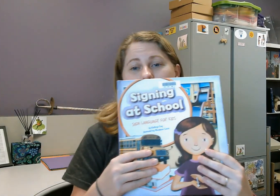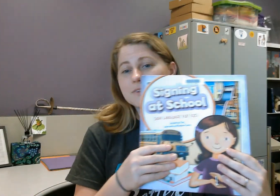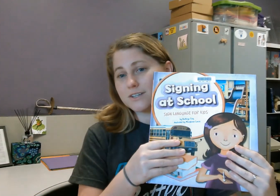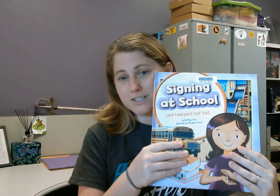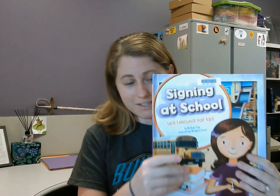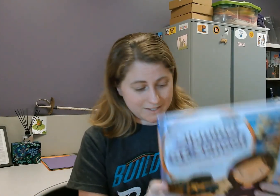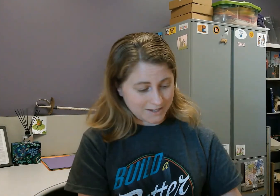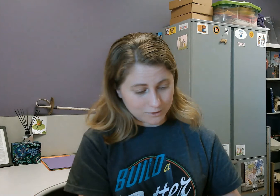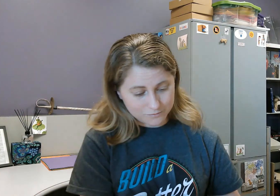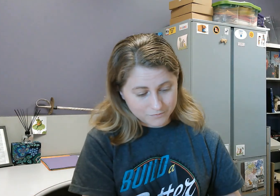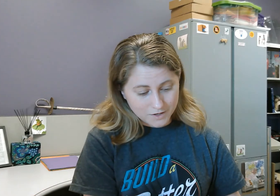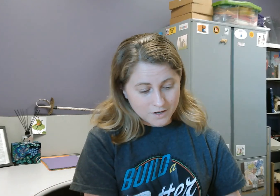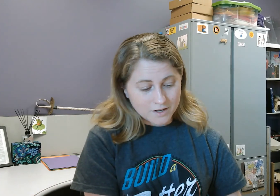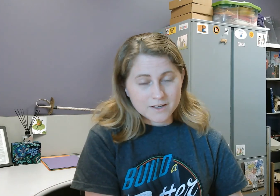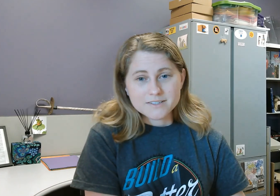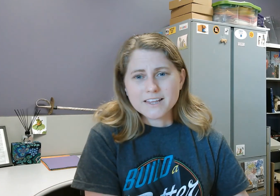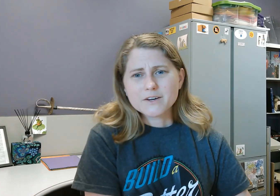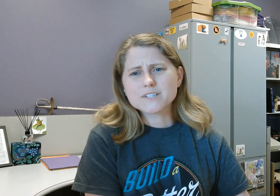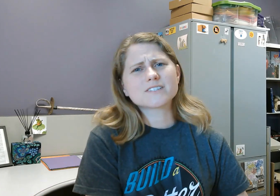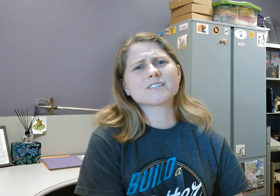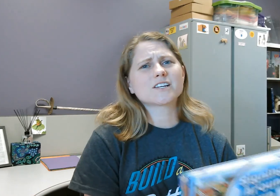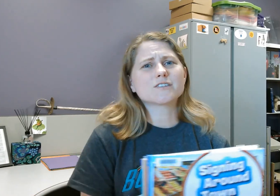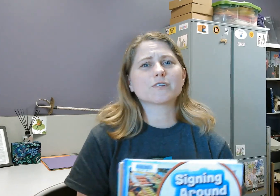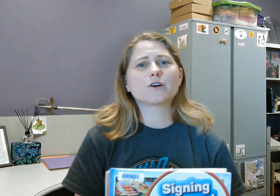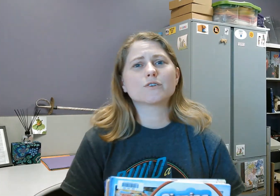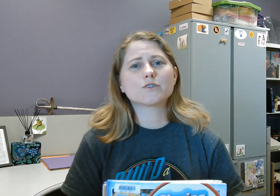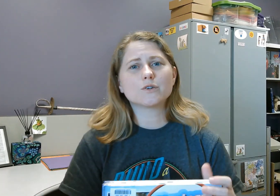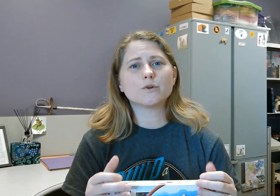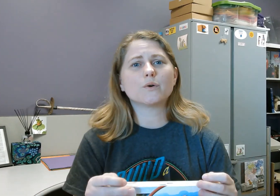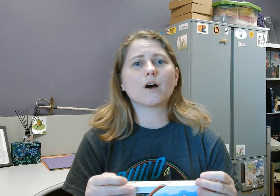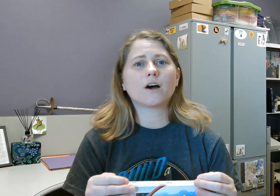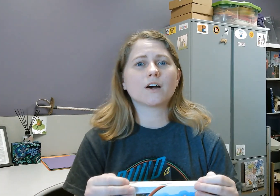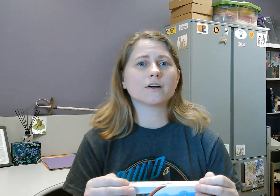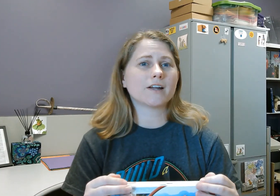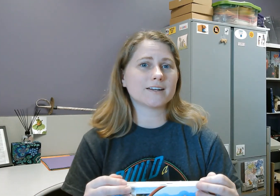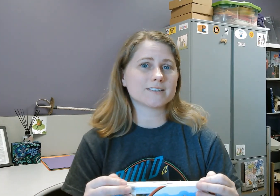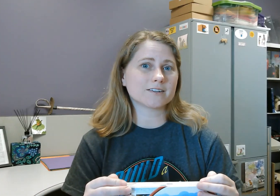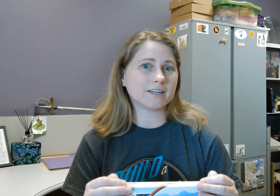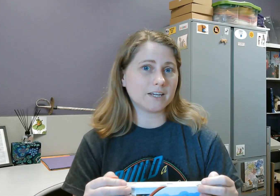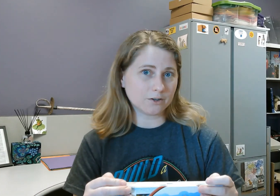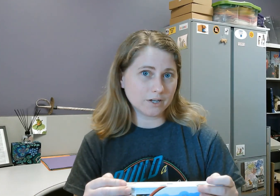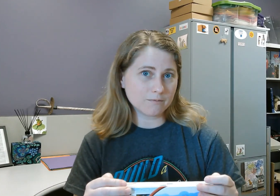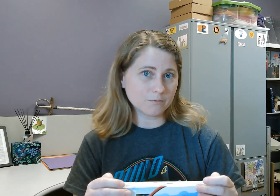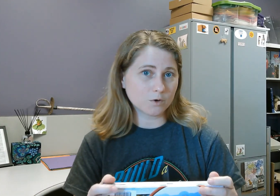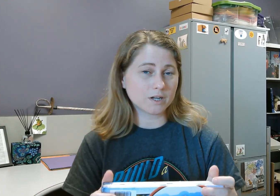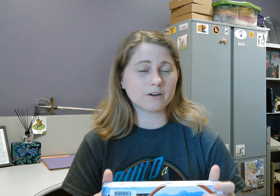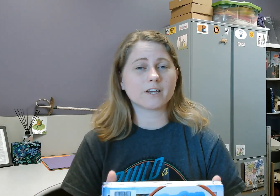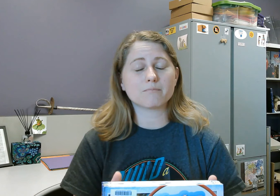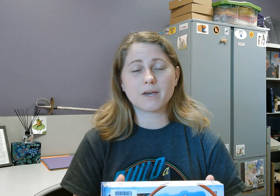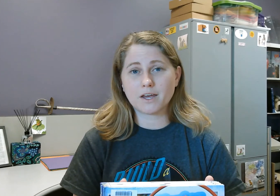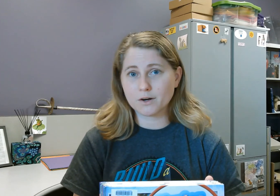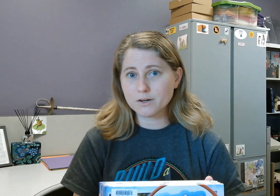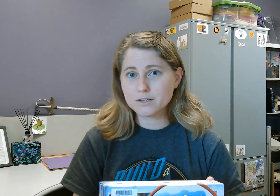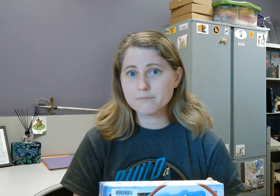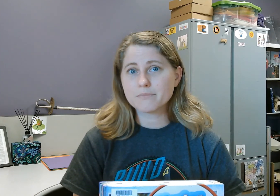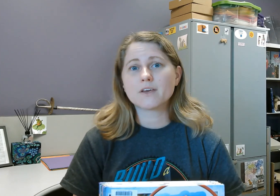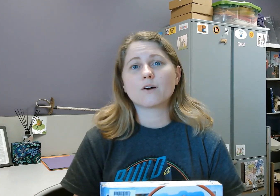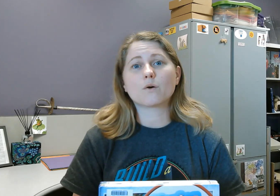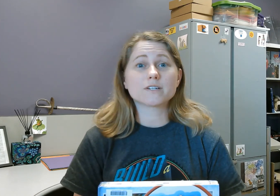You can check these out. Sign language isn't just for those who are not necessarily hearing or hearing impaired or